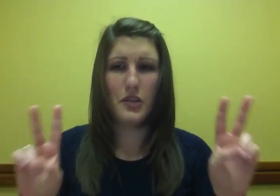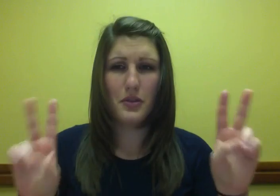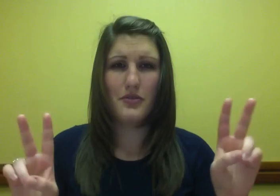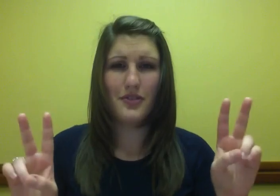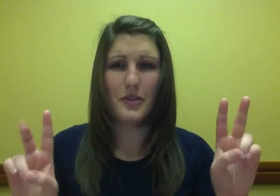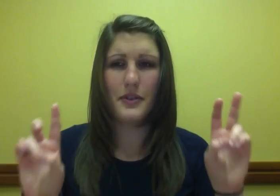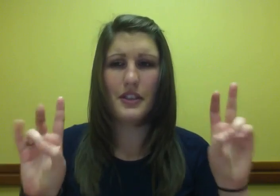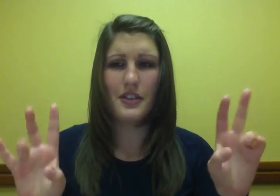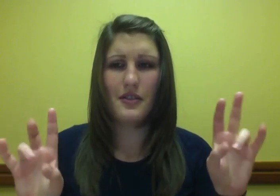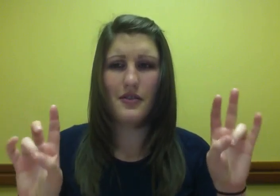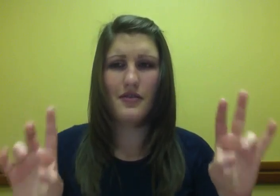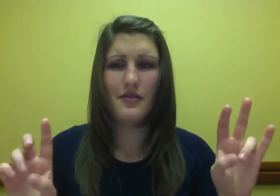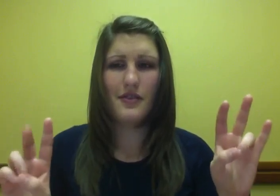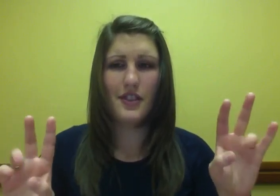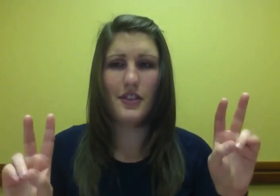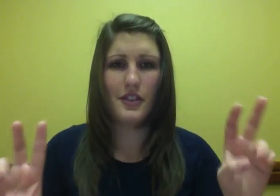Volleyball? Maybe it's she's just